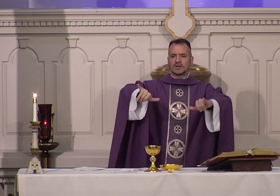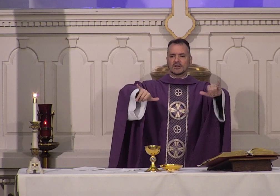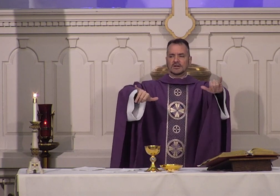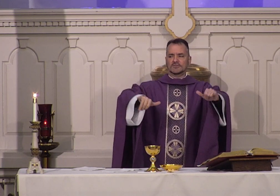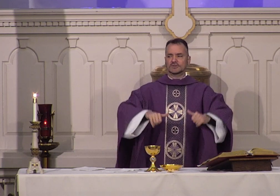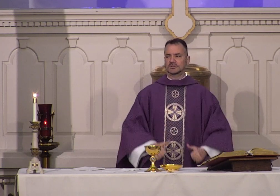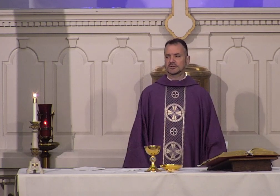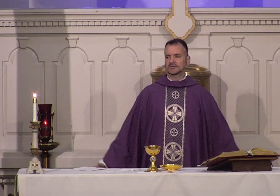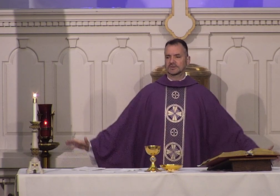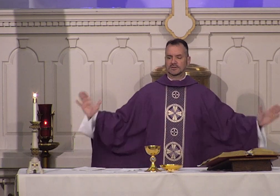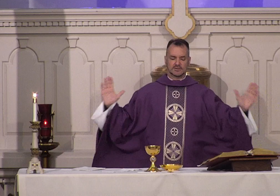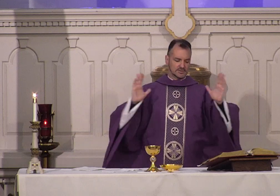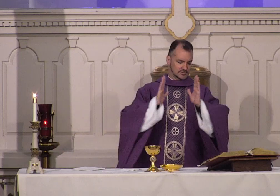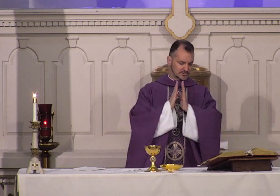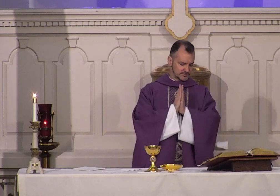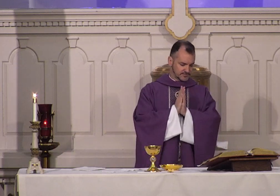ever. Amen.